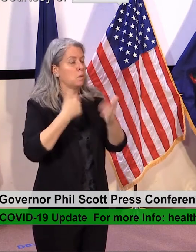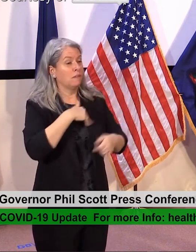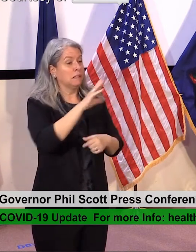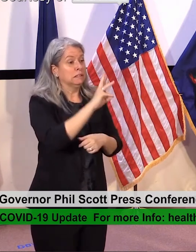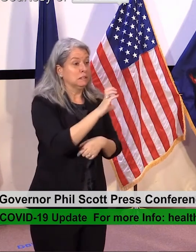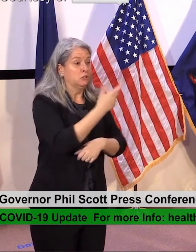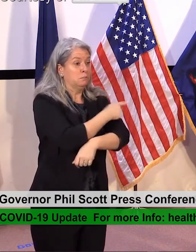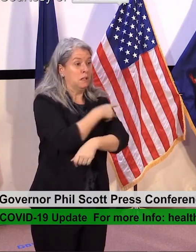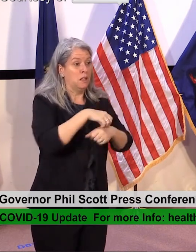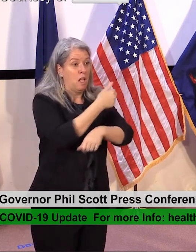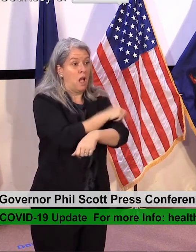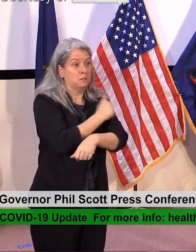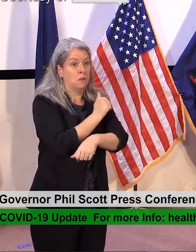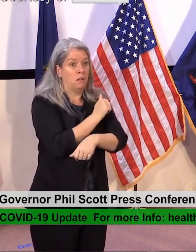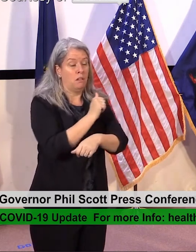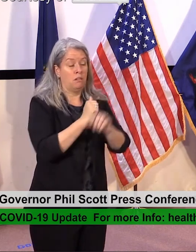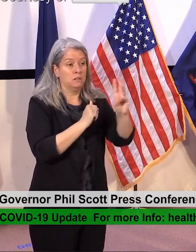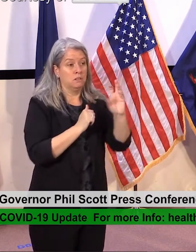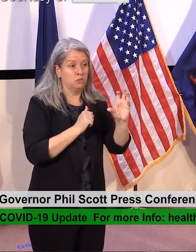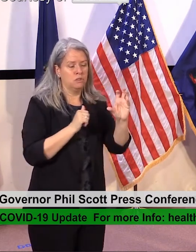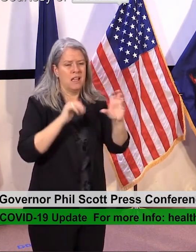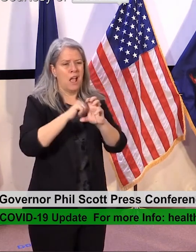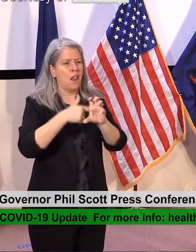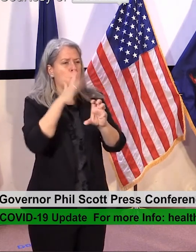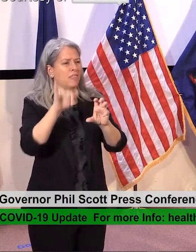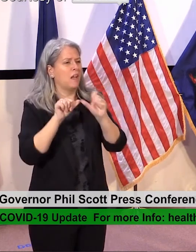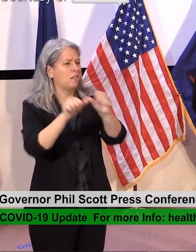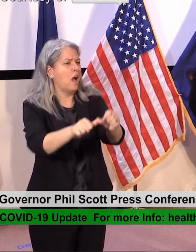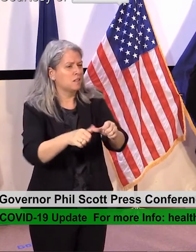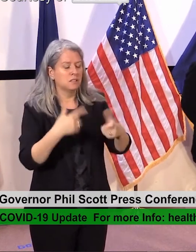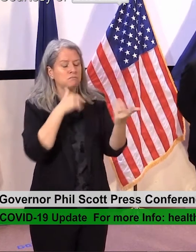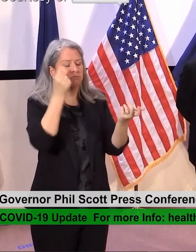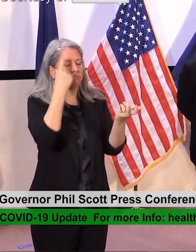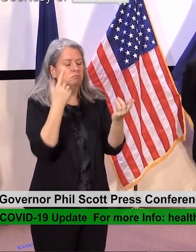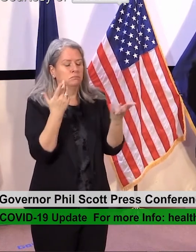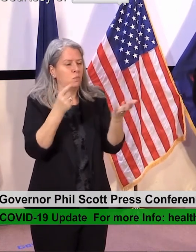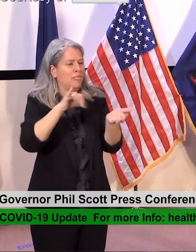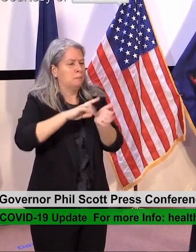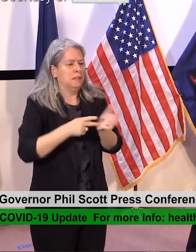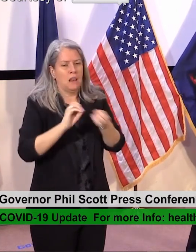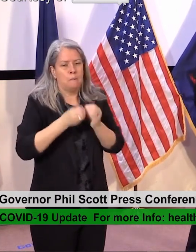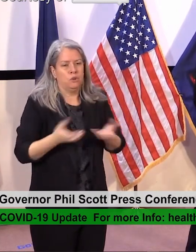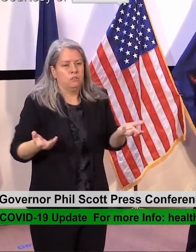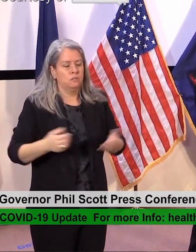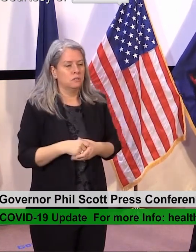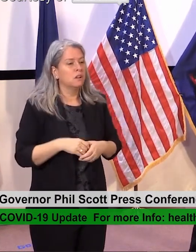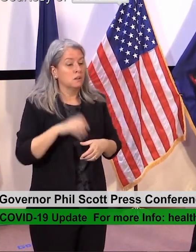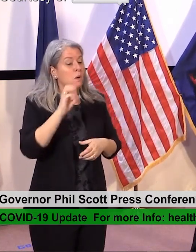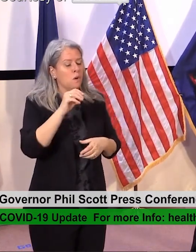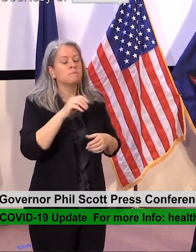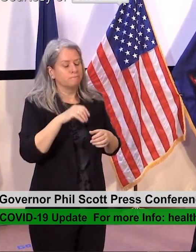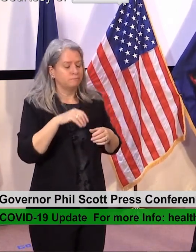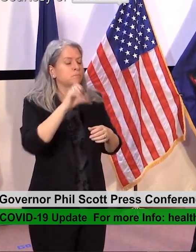600 patients in hospitals across the state, how long does that last? I don't really understand. You would divide the number.